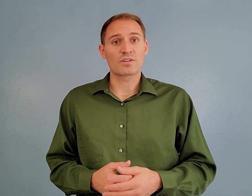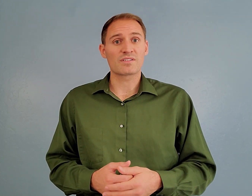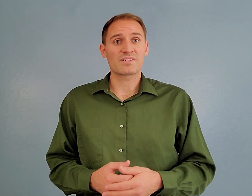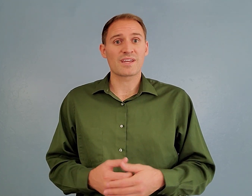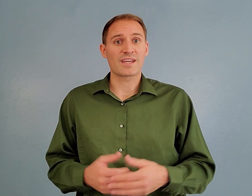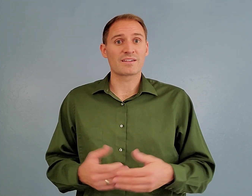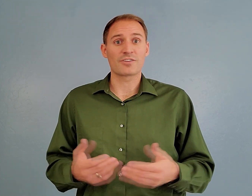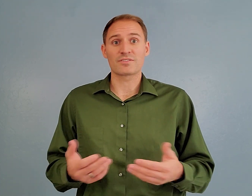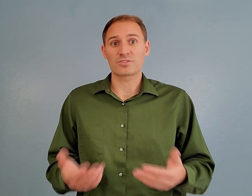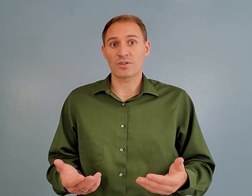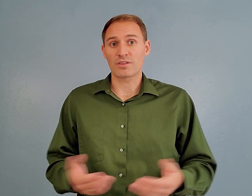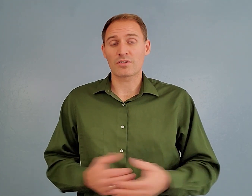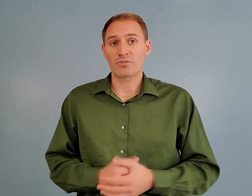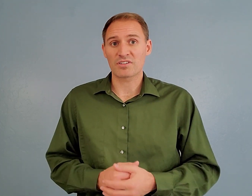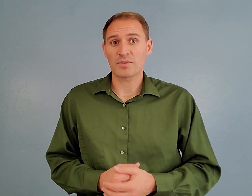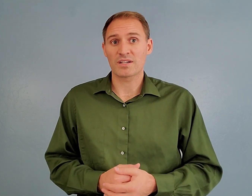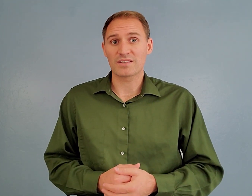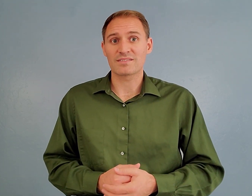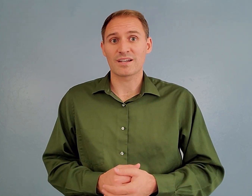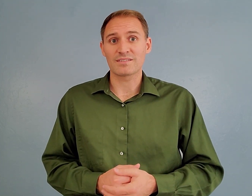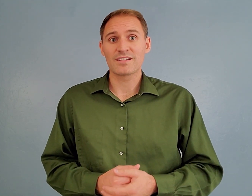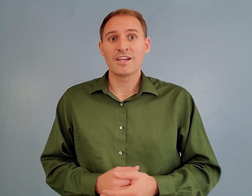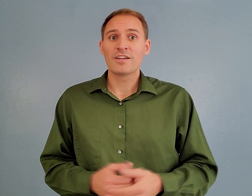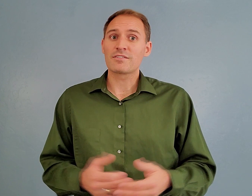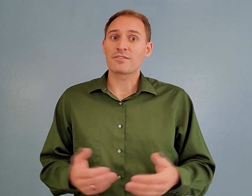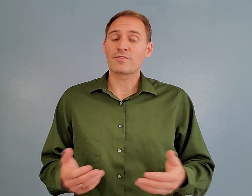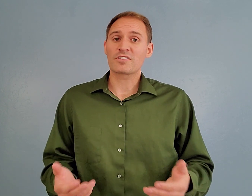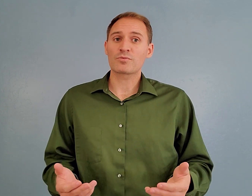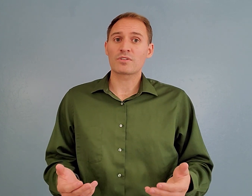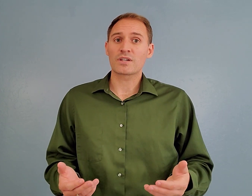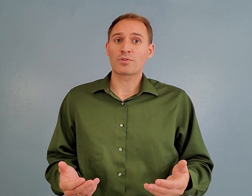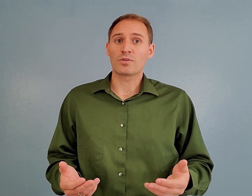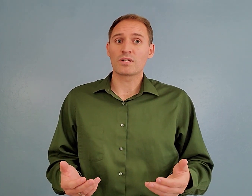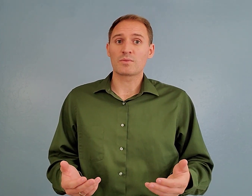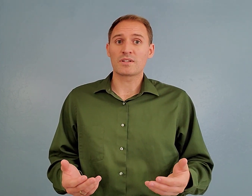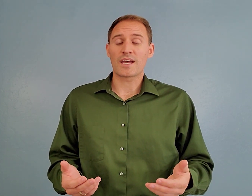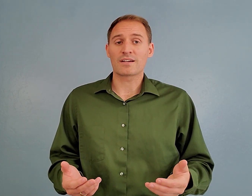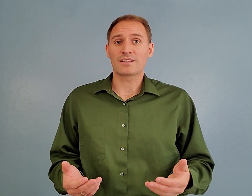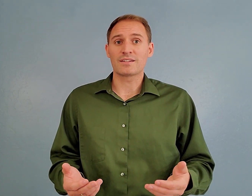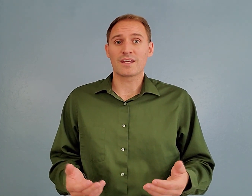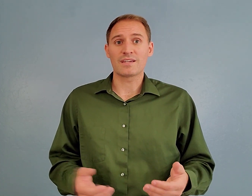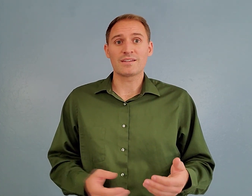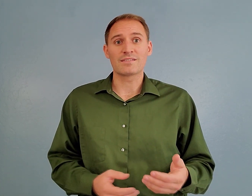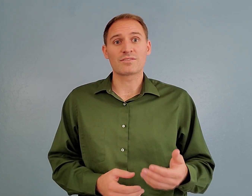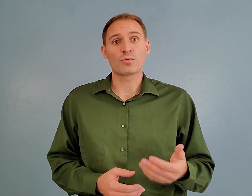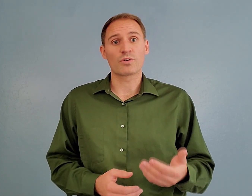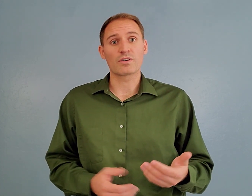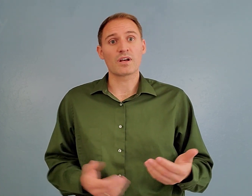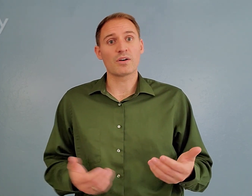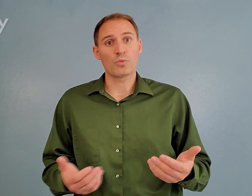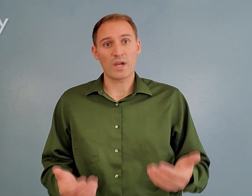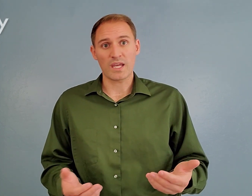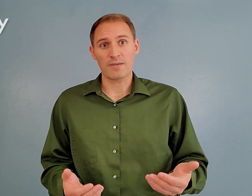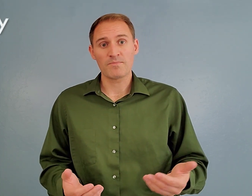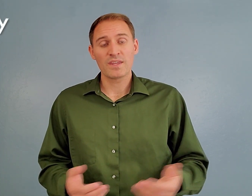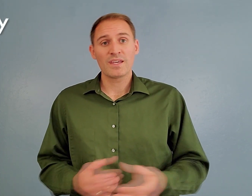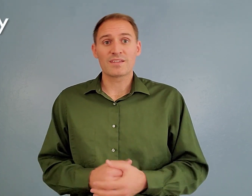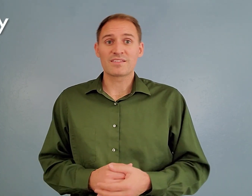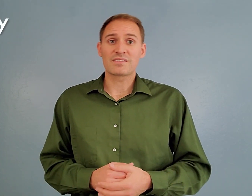words and also show you the corresponding signs. So the first word that we're going to be tackling today is the word away. And this is